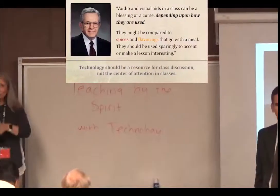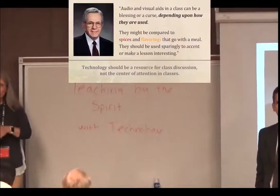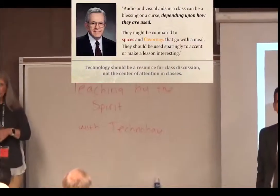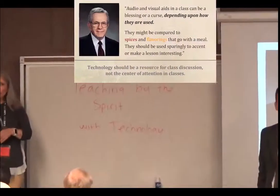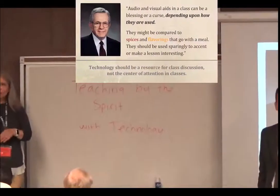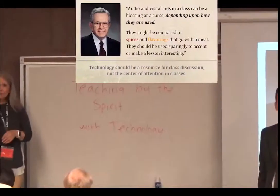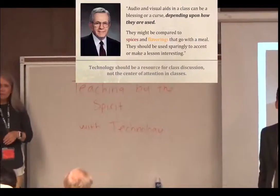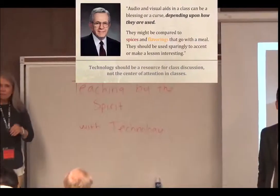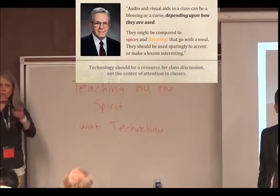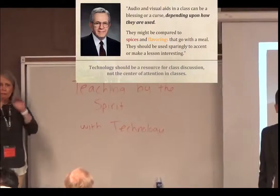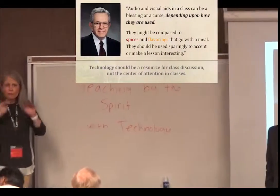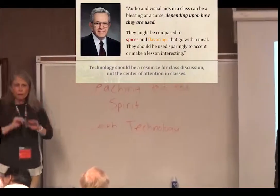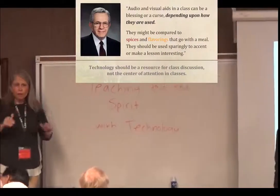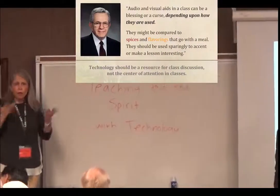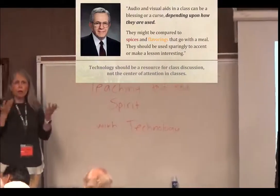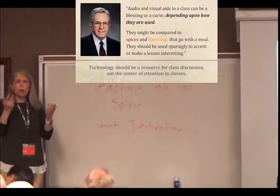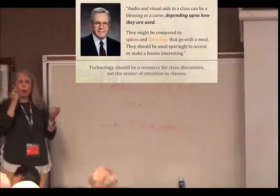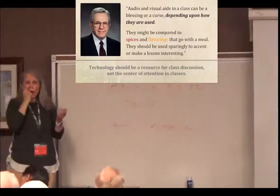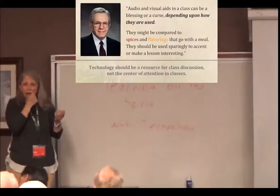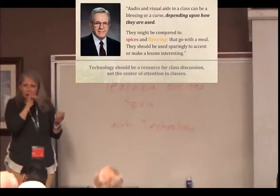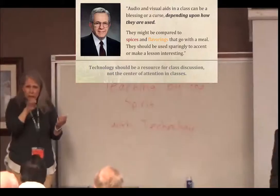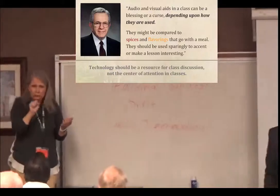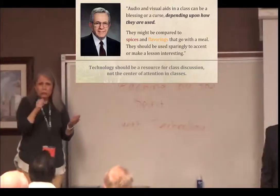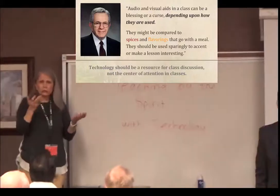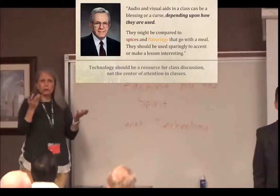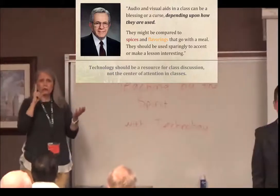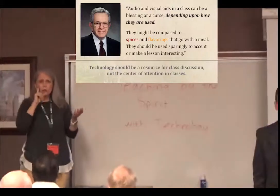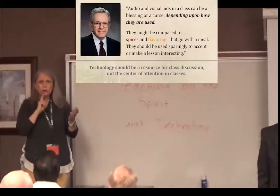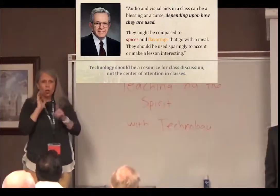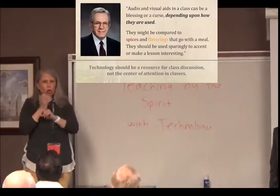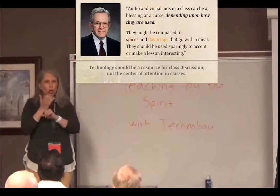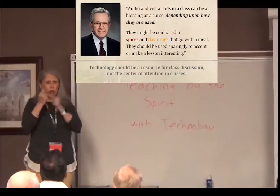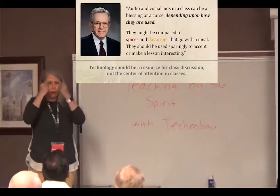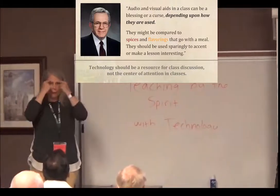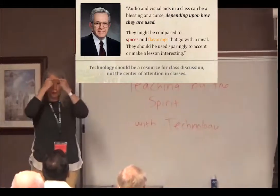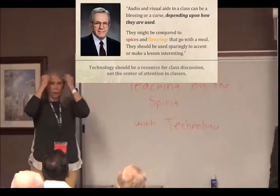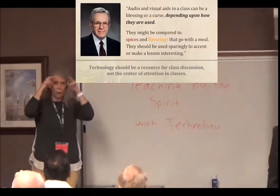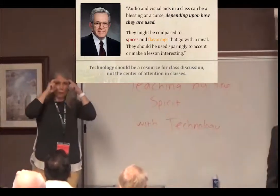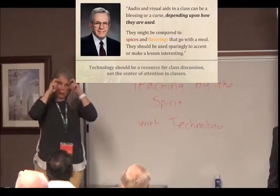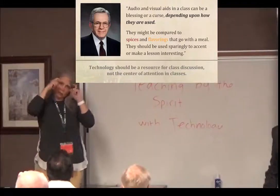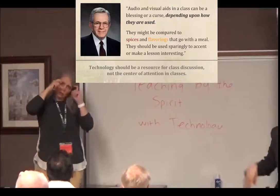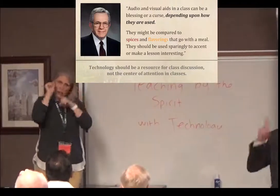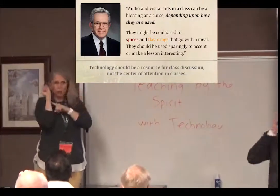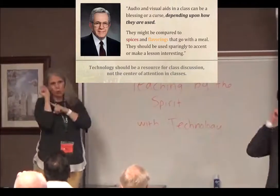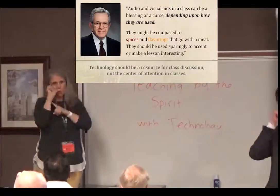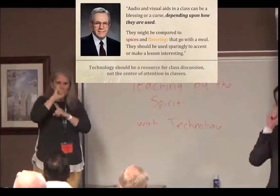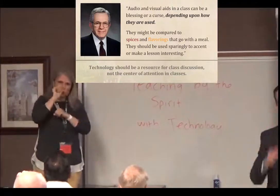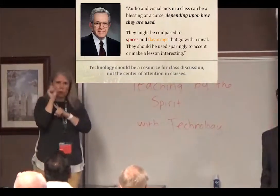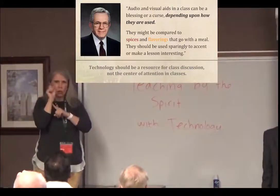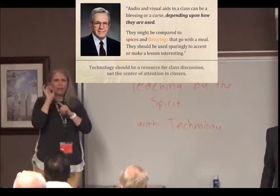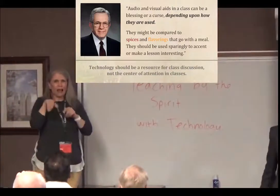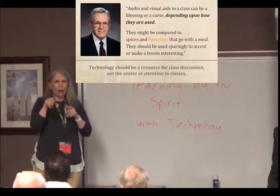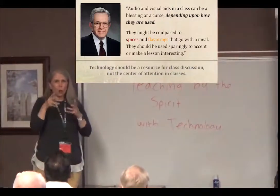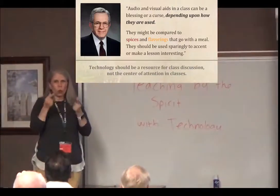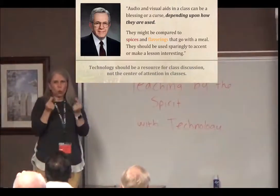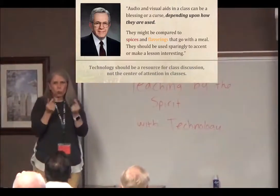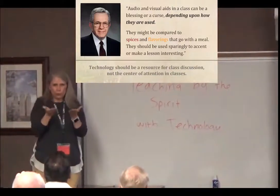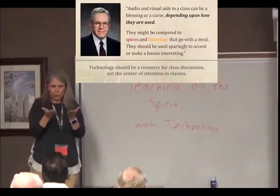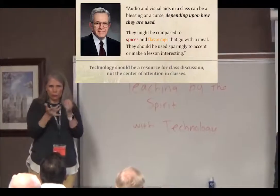Depending on the individuals, if and what level they're on, you know, some people have good